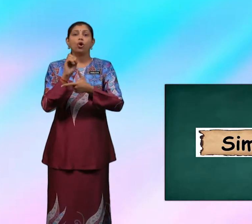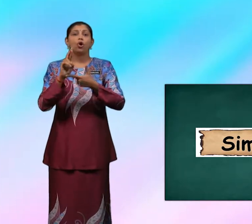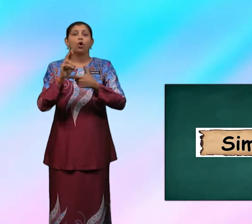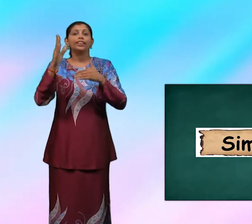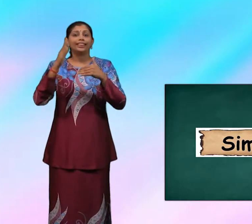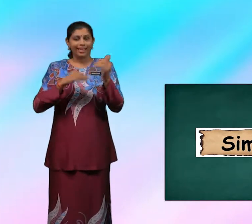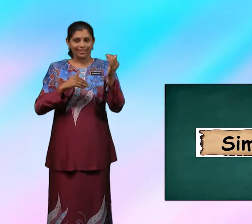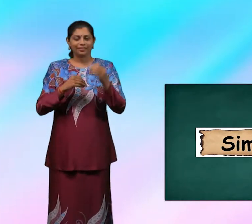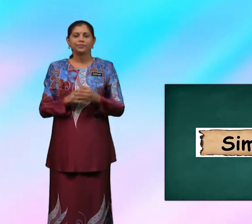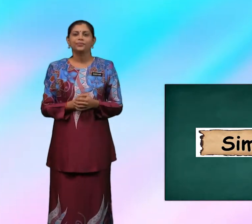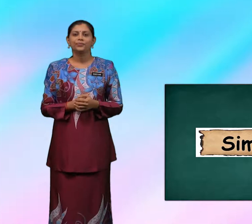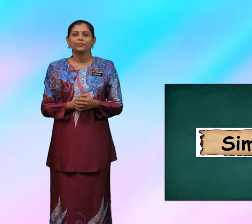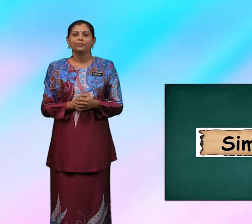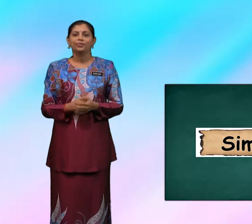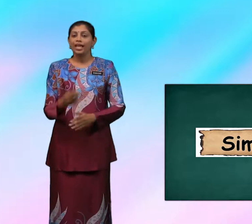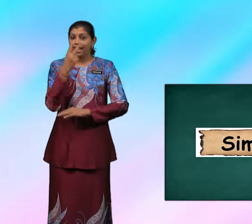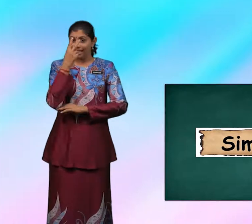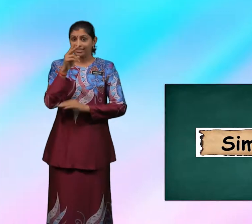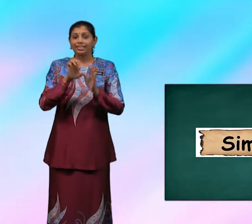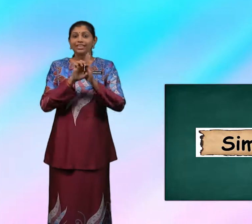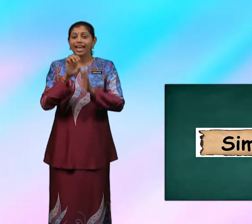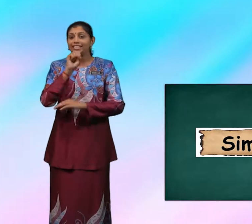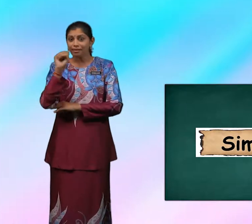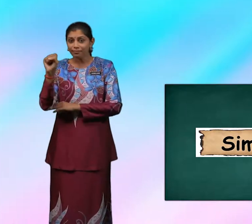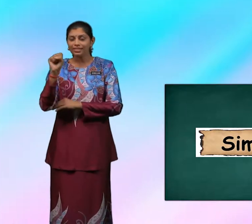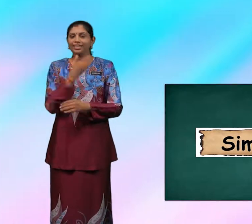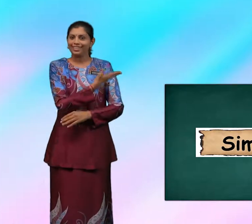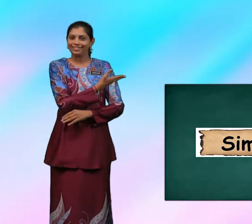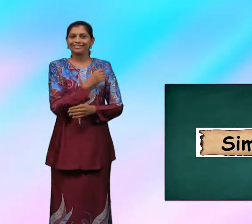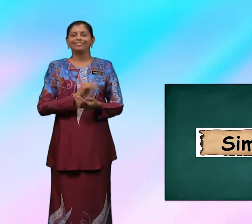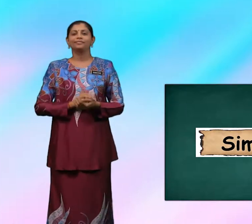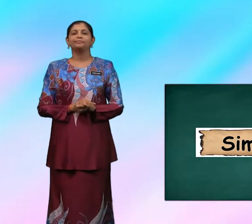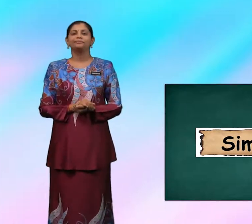or than. Let's see the examples here.